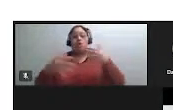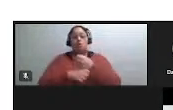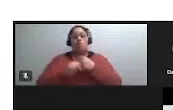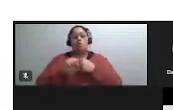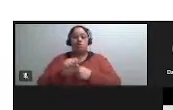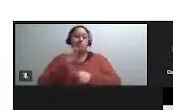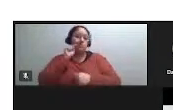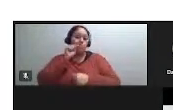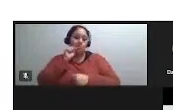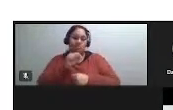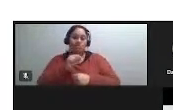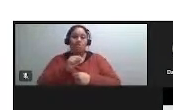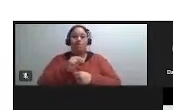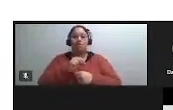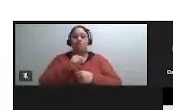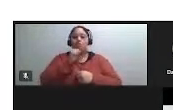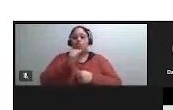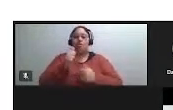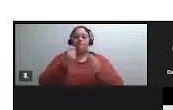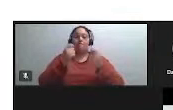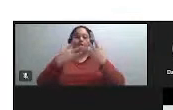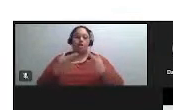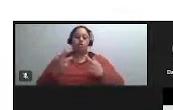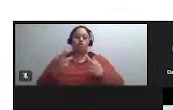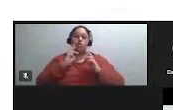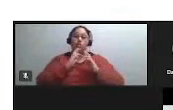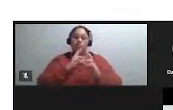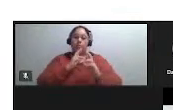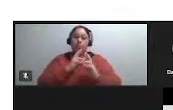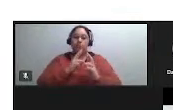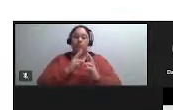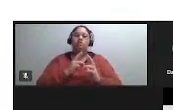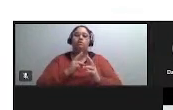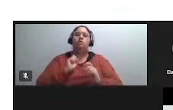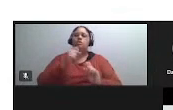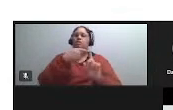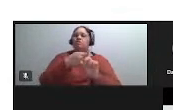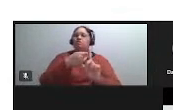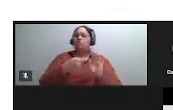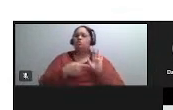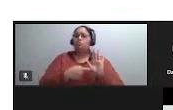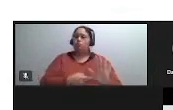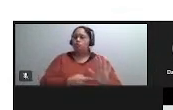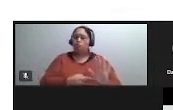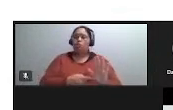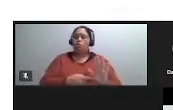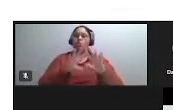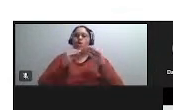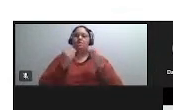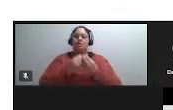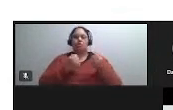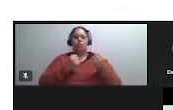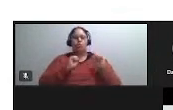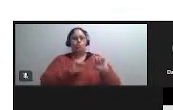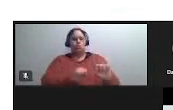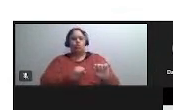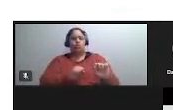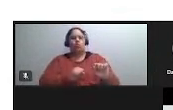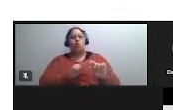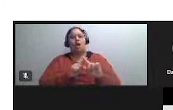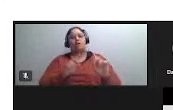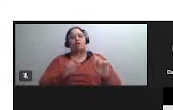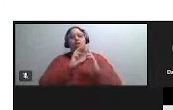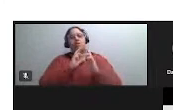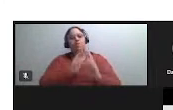quarterly non-financial performance report. The targets gives an indication of what the organization and the